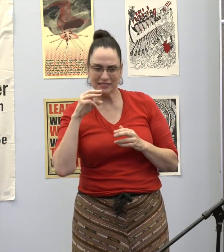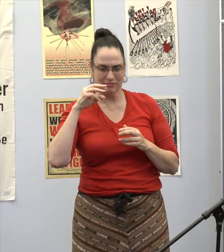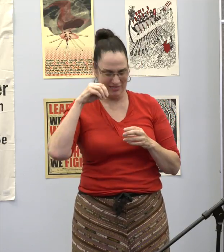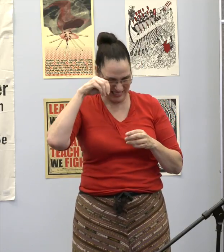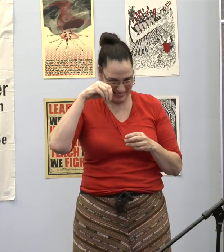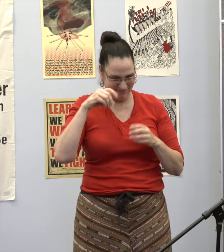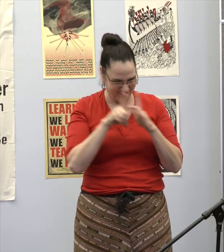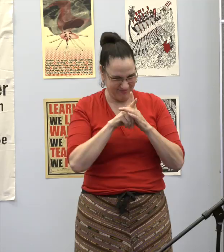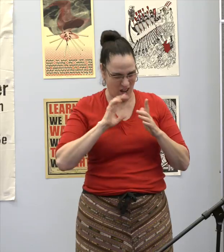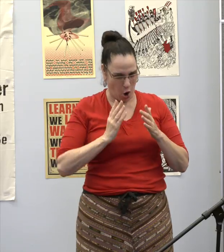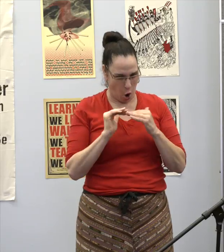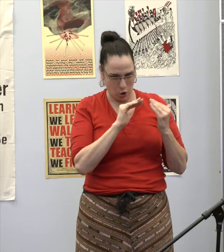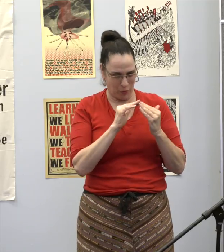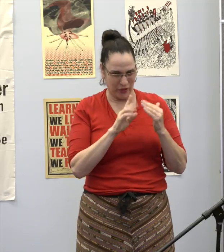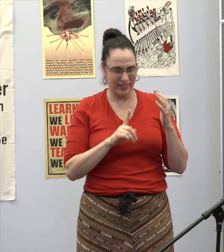play,